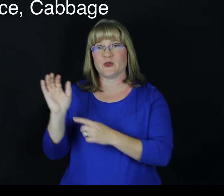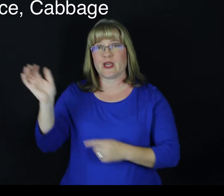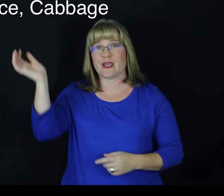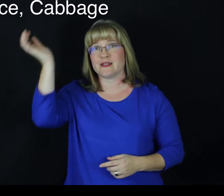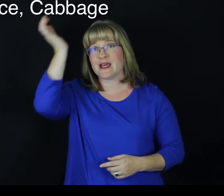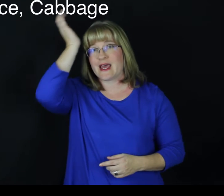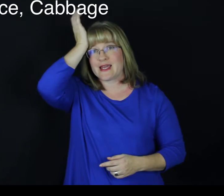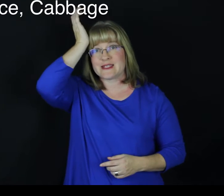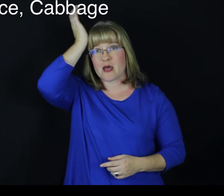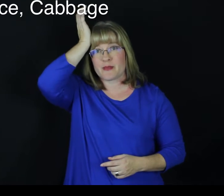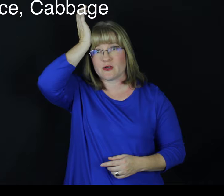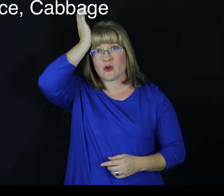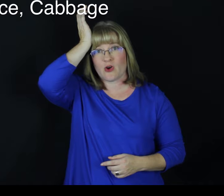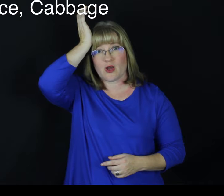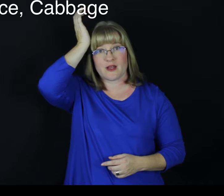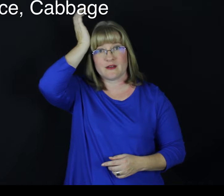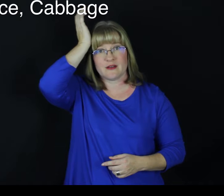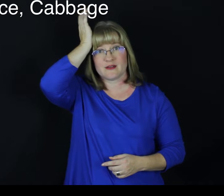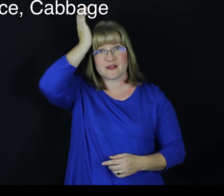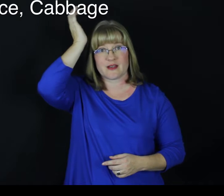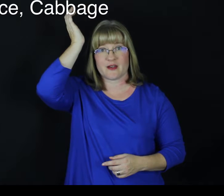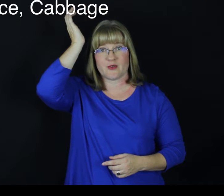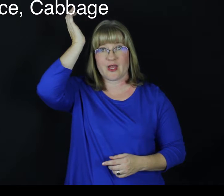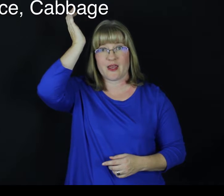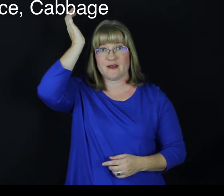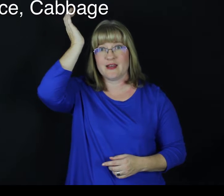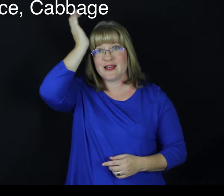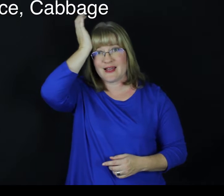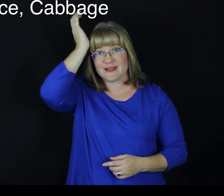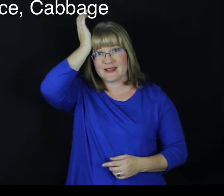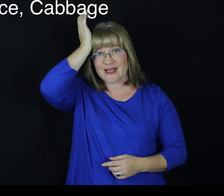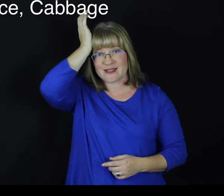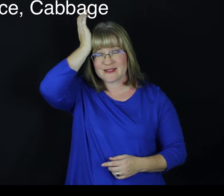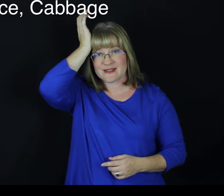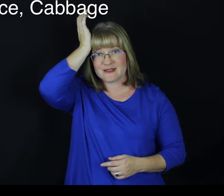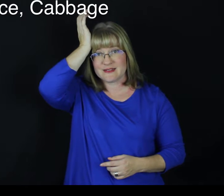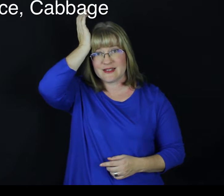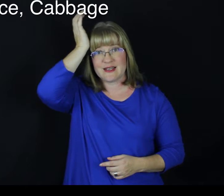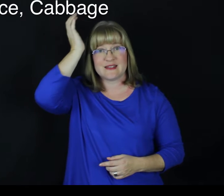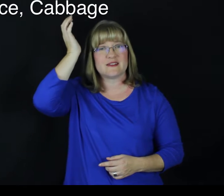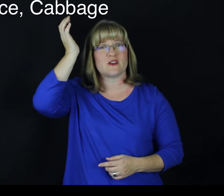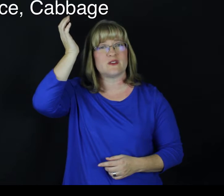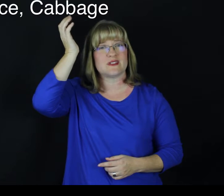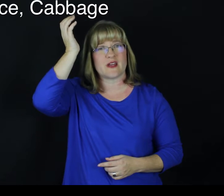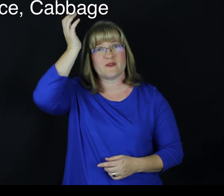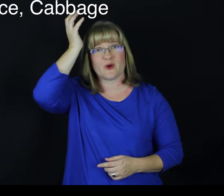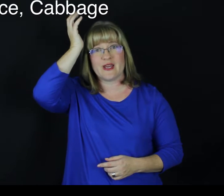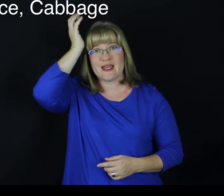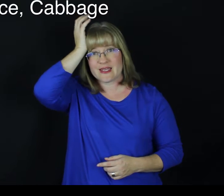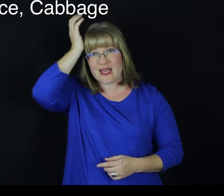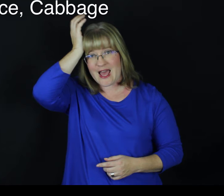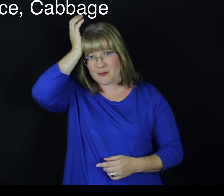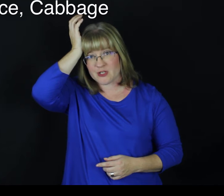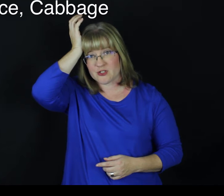your hand and tap it on the side of your head. Lettuce. This is also the sign for